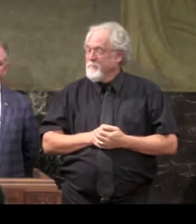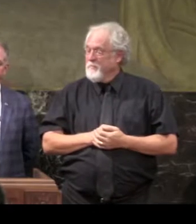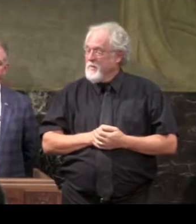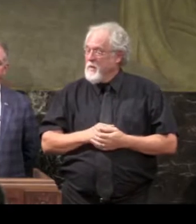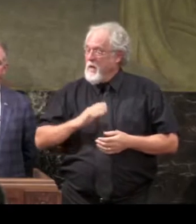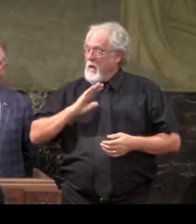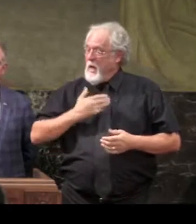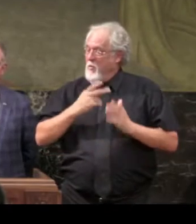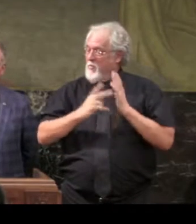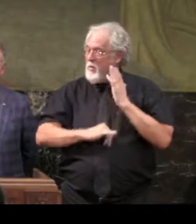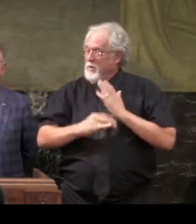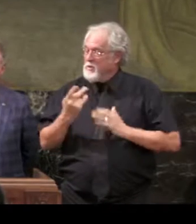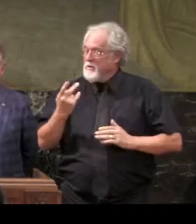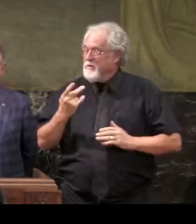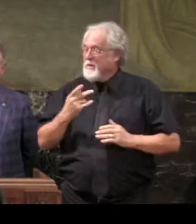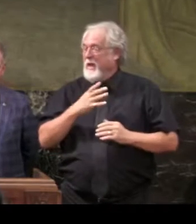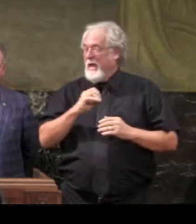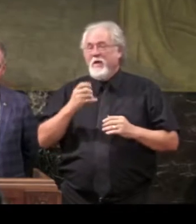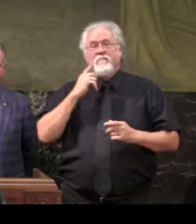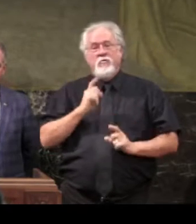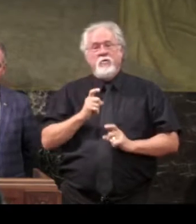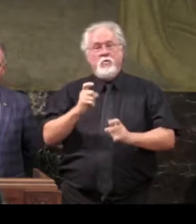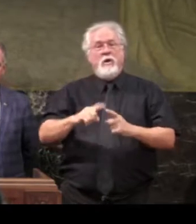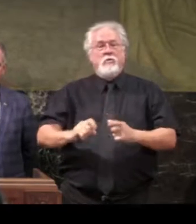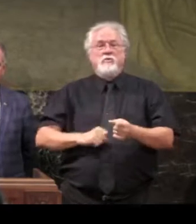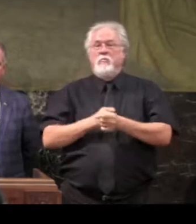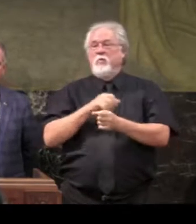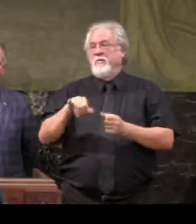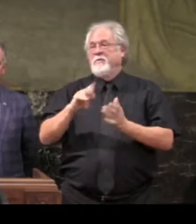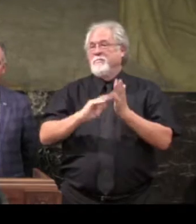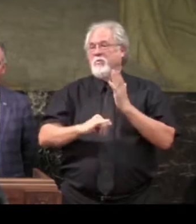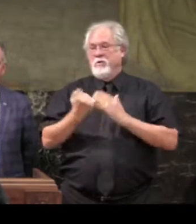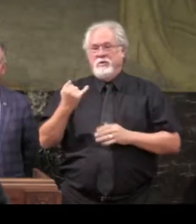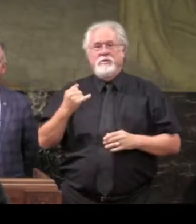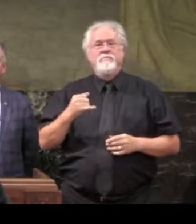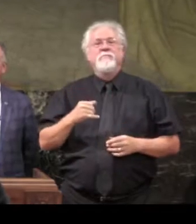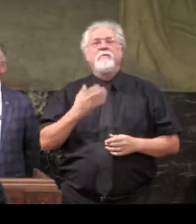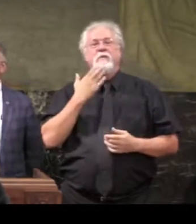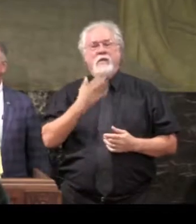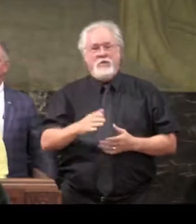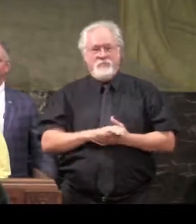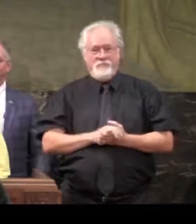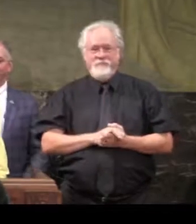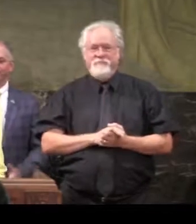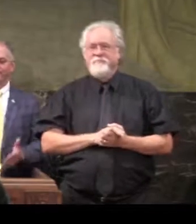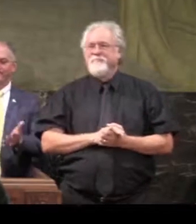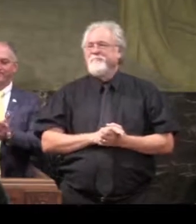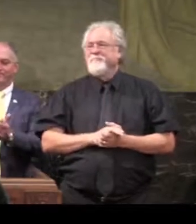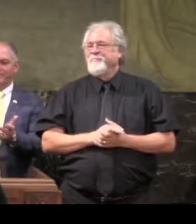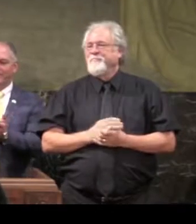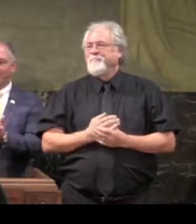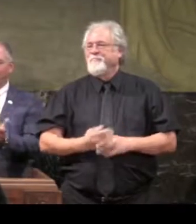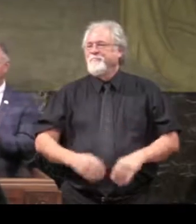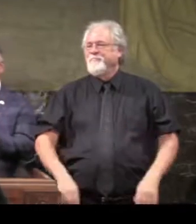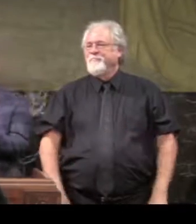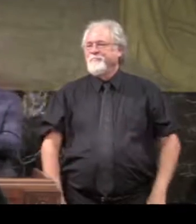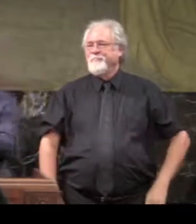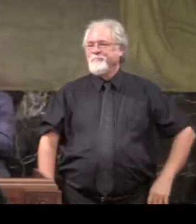of our projects and for the grant to support this project in Boyce. Thank you. Thank you.